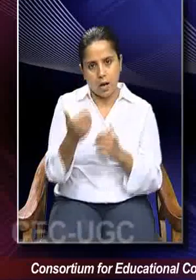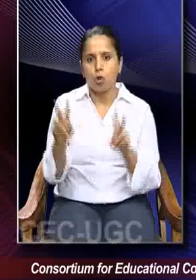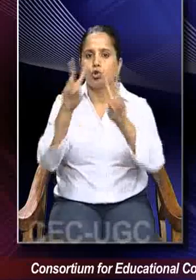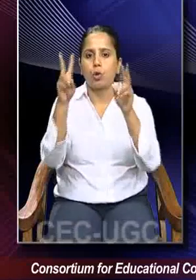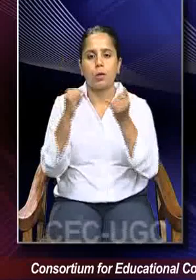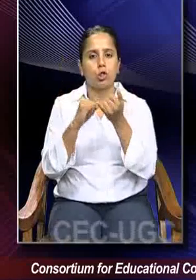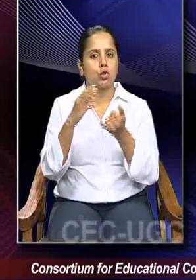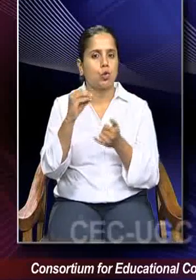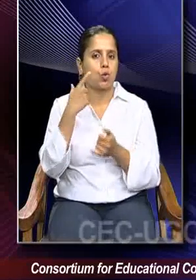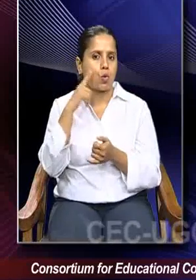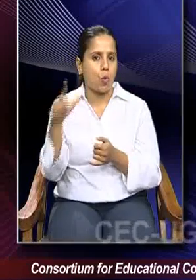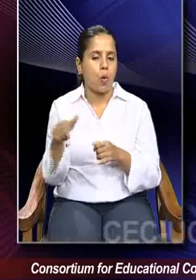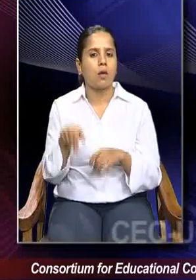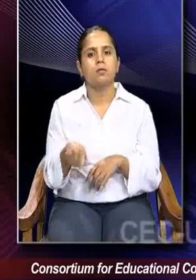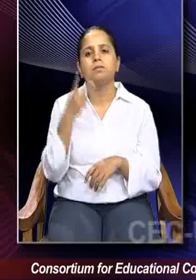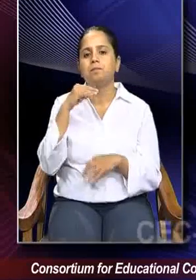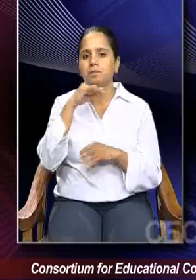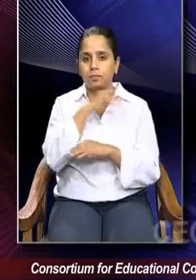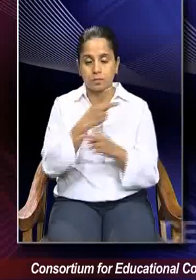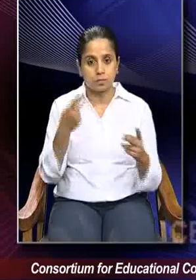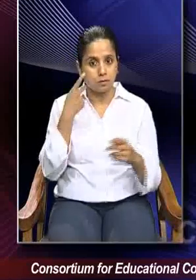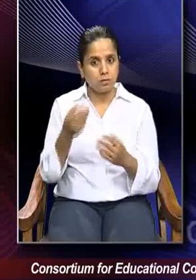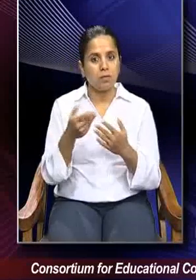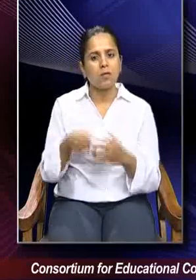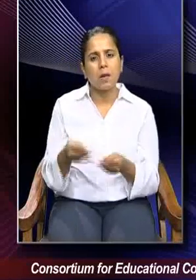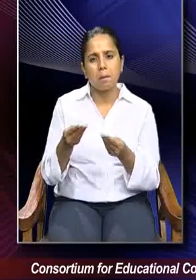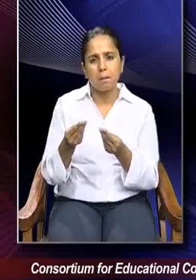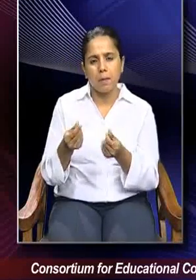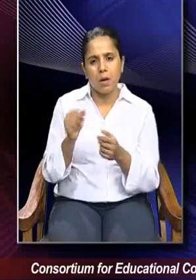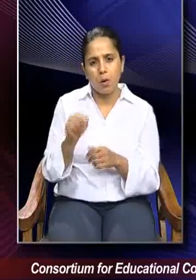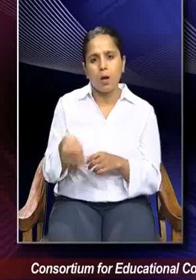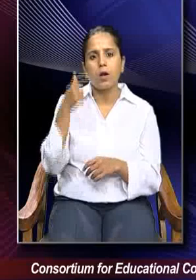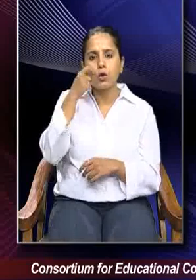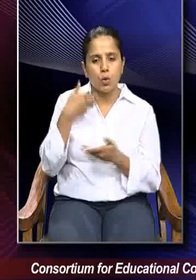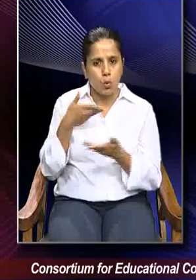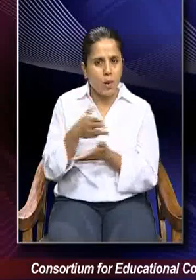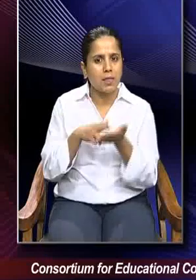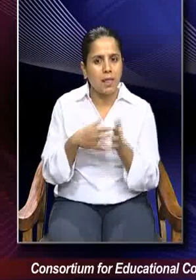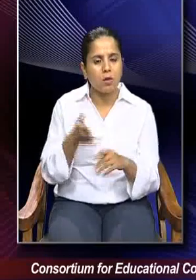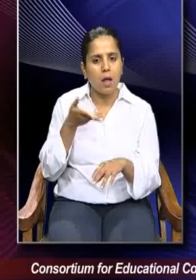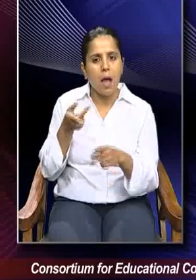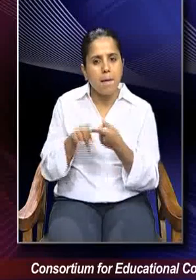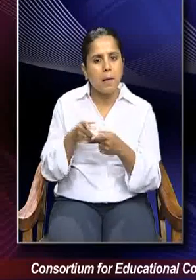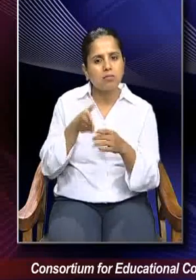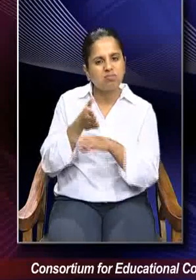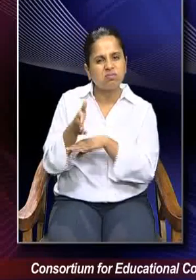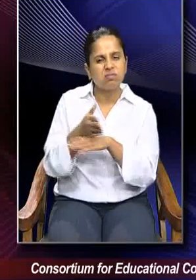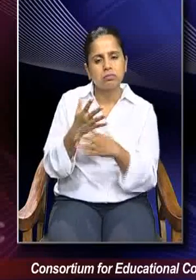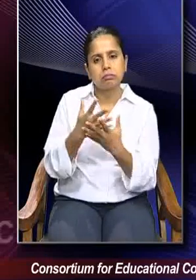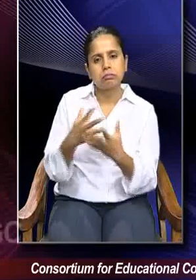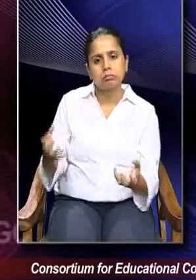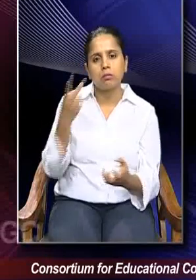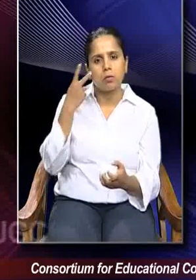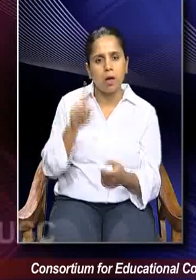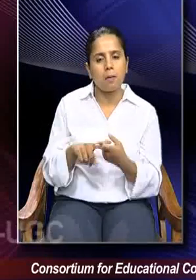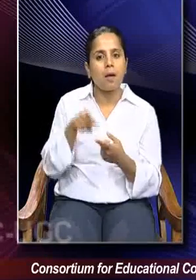Soil pollution is also defined as contamination of soil by human and natural activities which may cause harmful effects